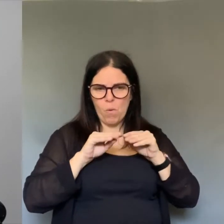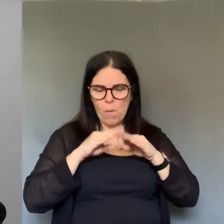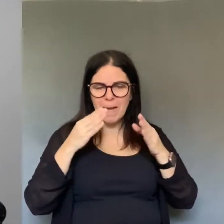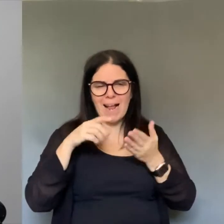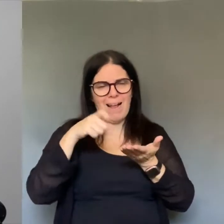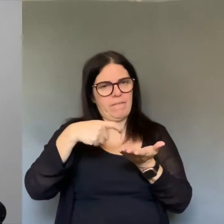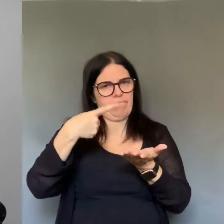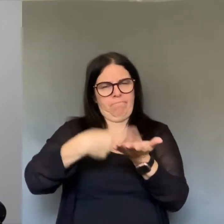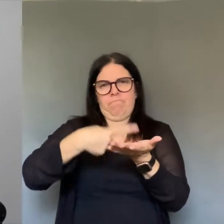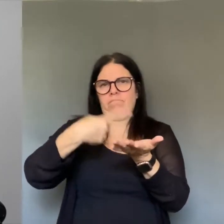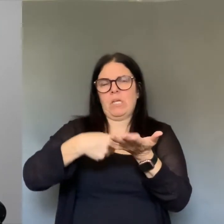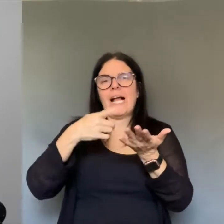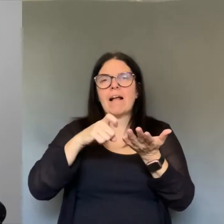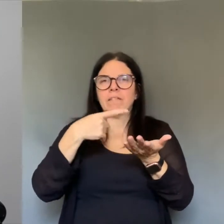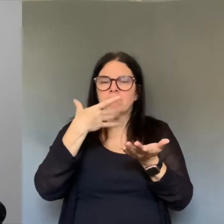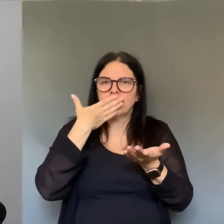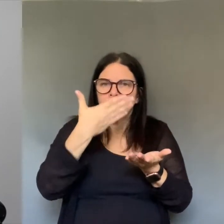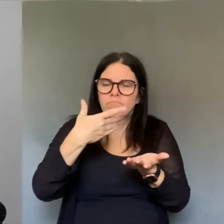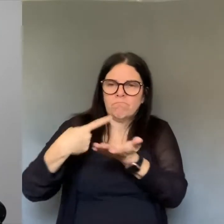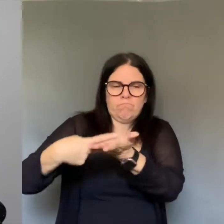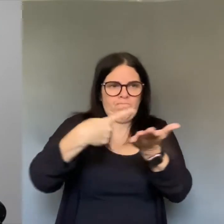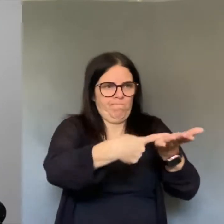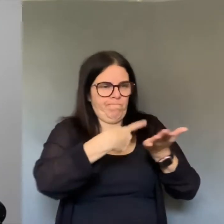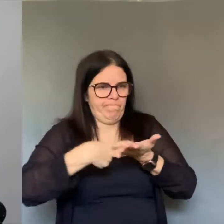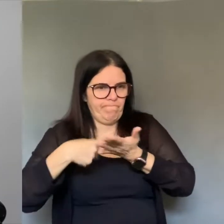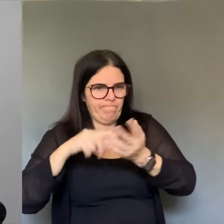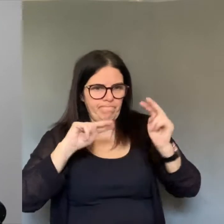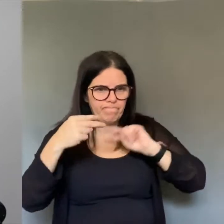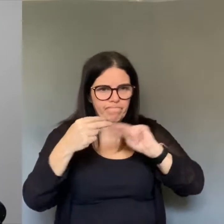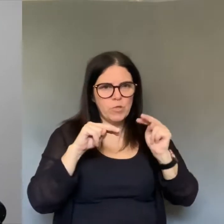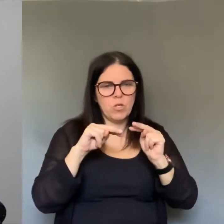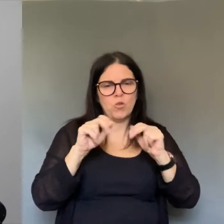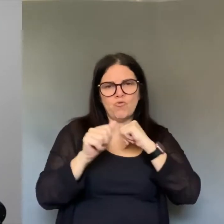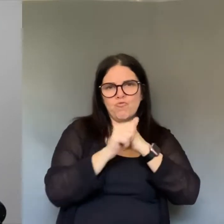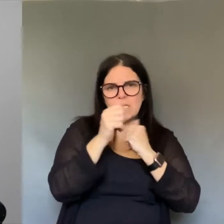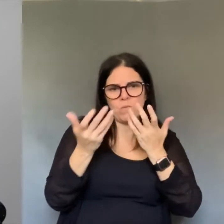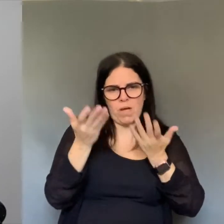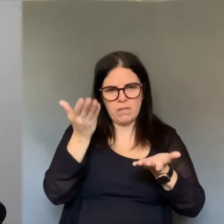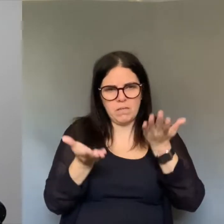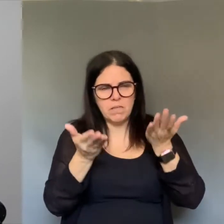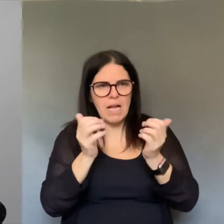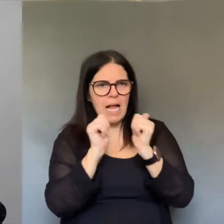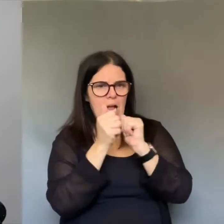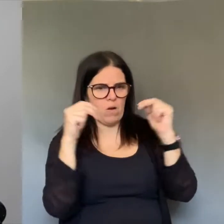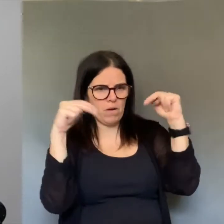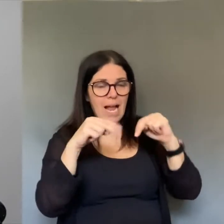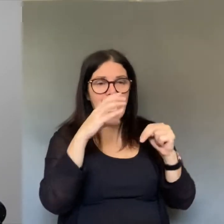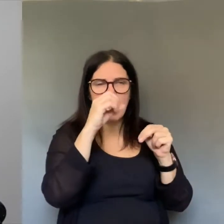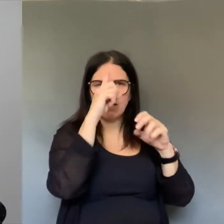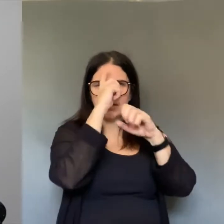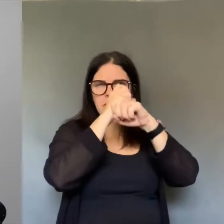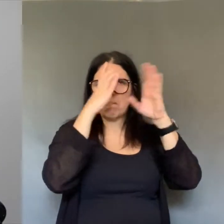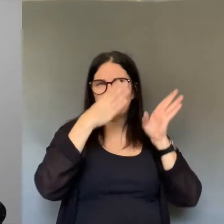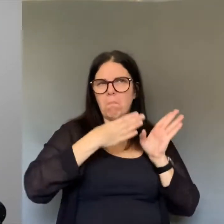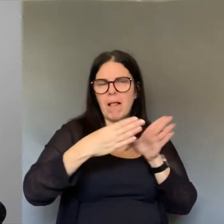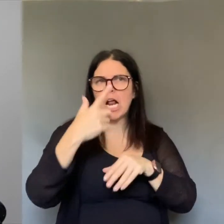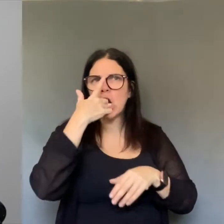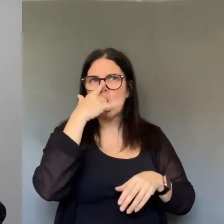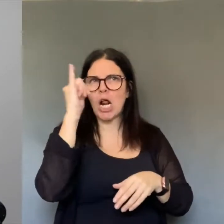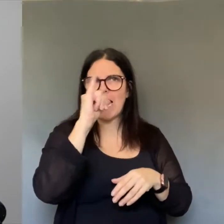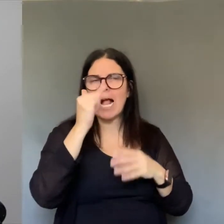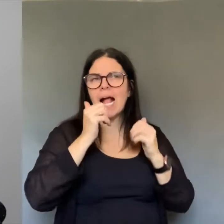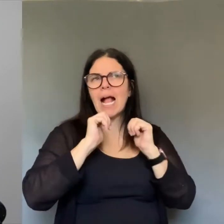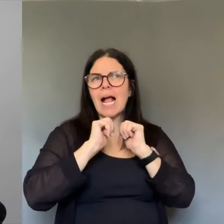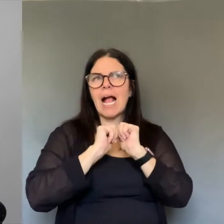guards. So taking any action in that regard, I think it does require some good conversation. It does require a good risk assessment